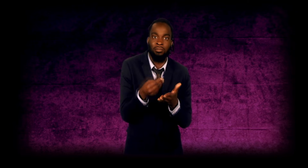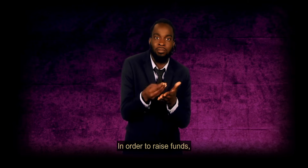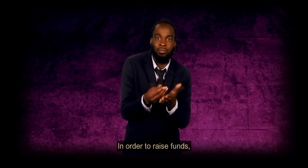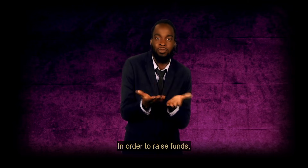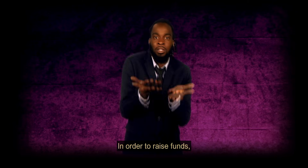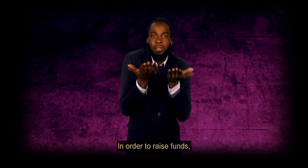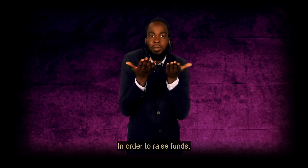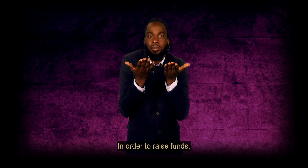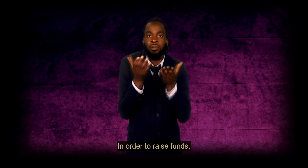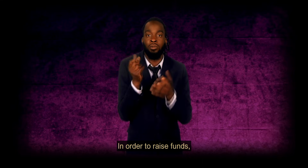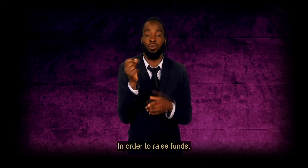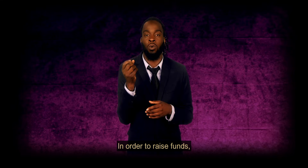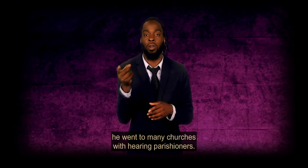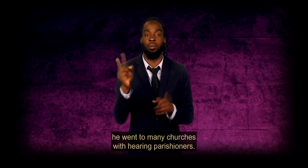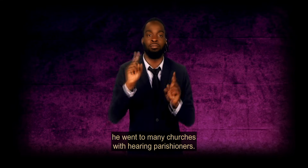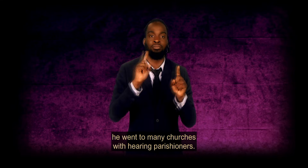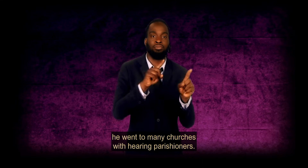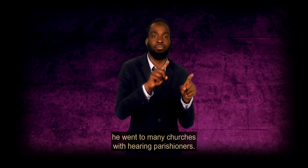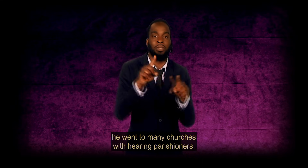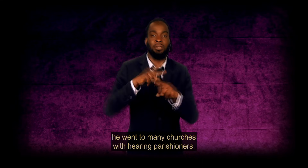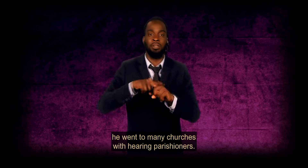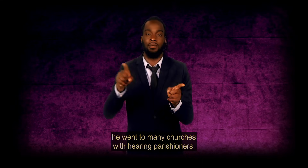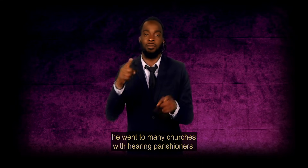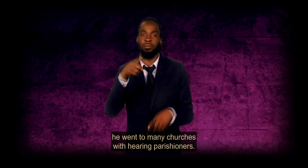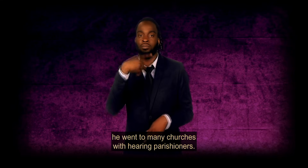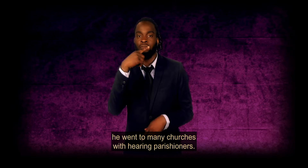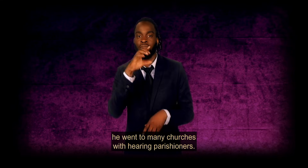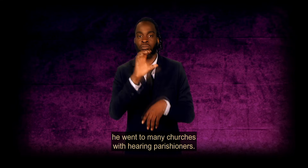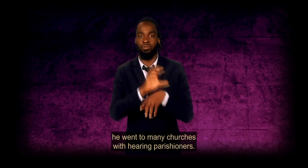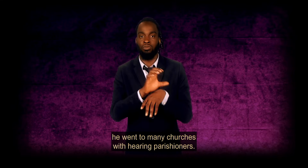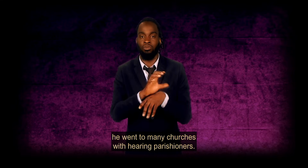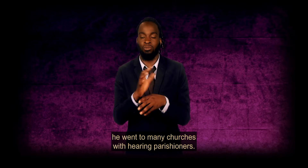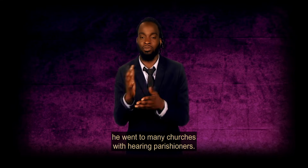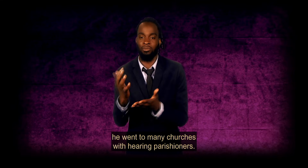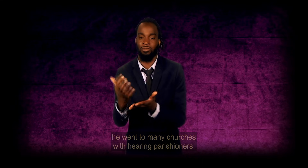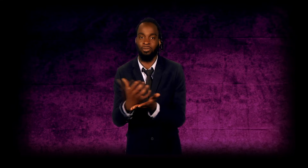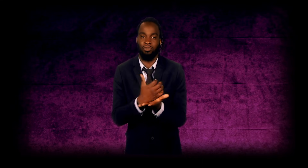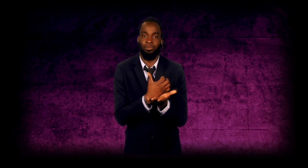In order to raise funds, he went to many churches with hearing parishioners.